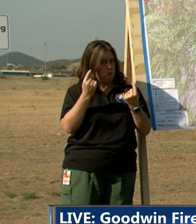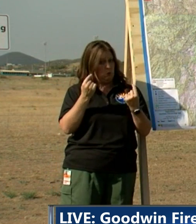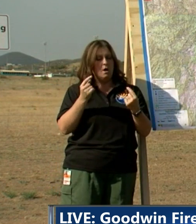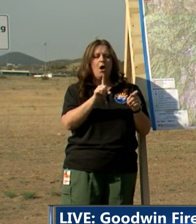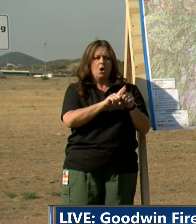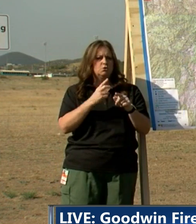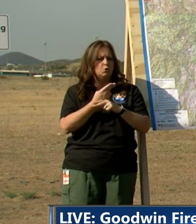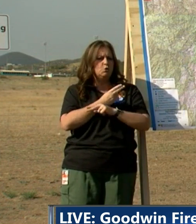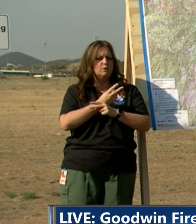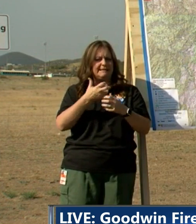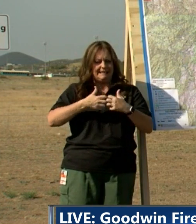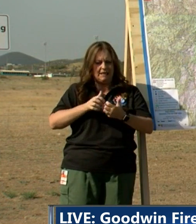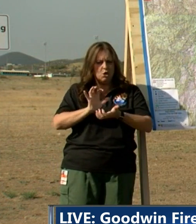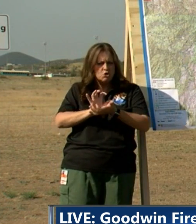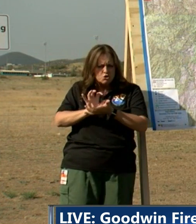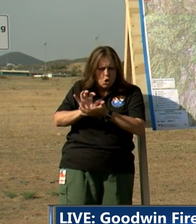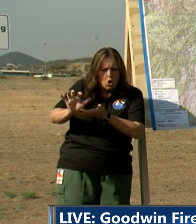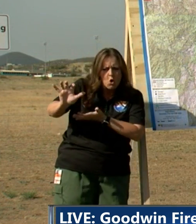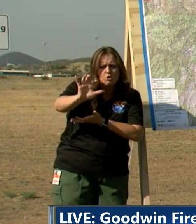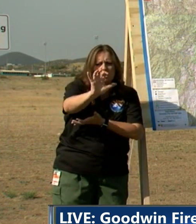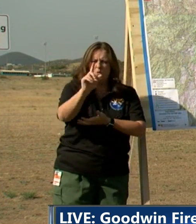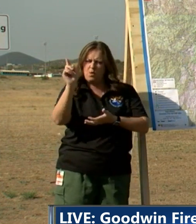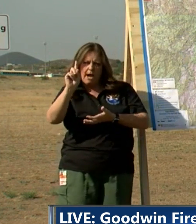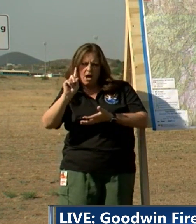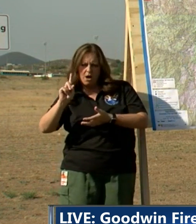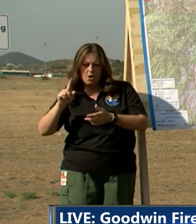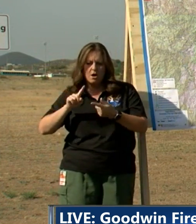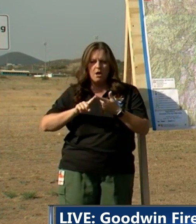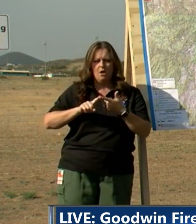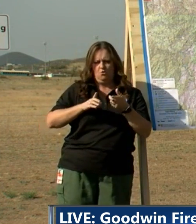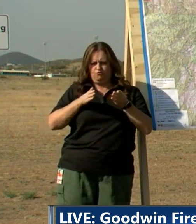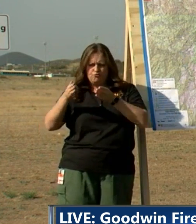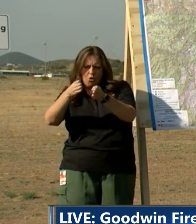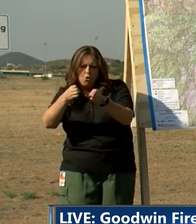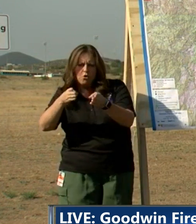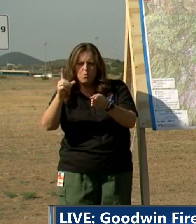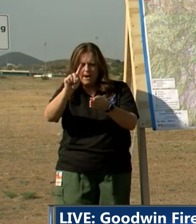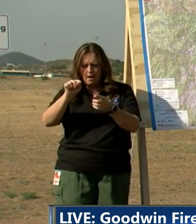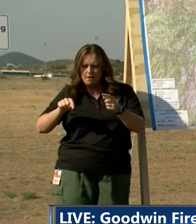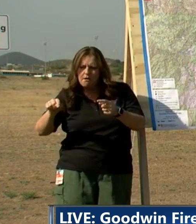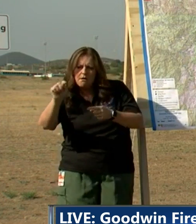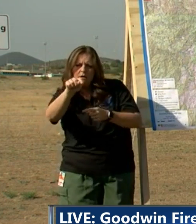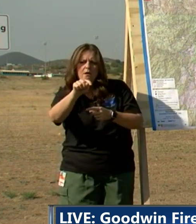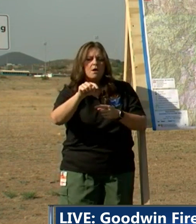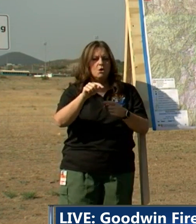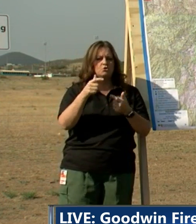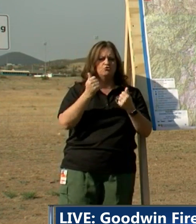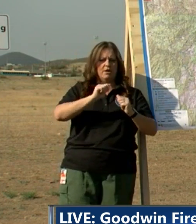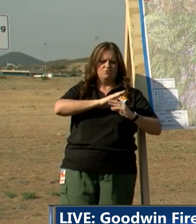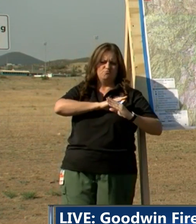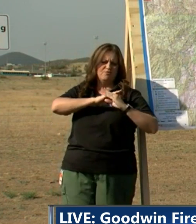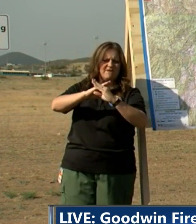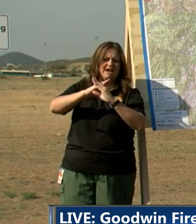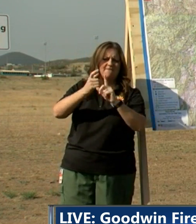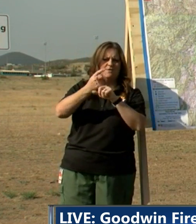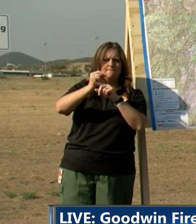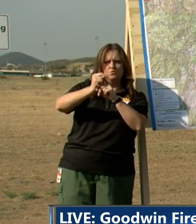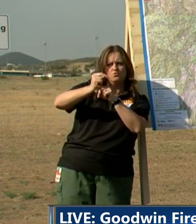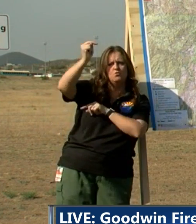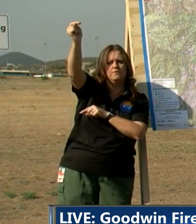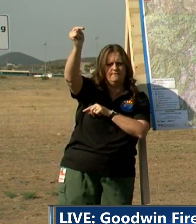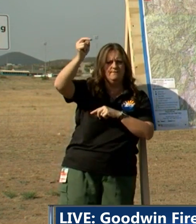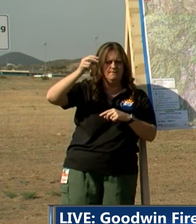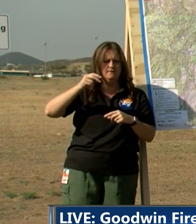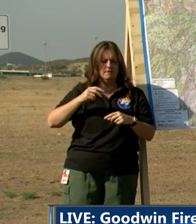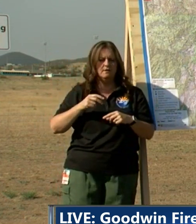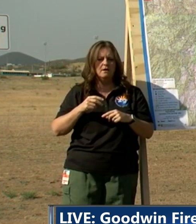line, finding road systems, preparing that for if the fire does want to move any more to the north, we have containment lines in place